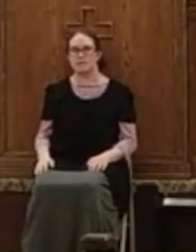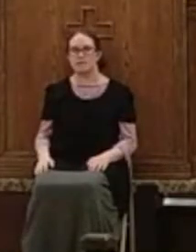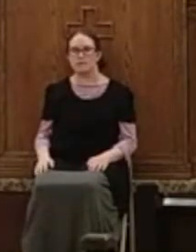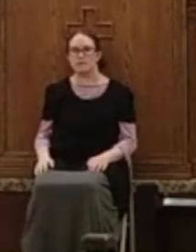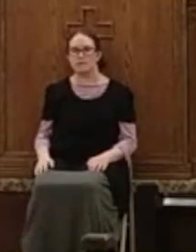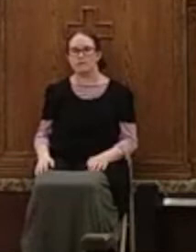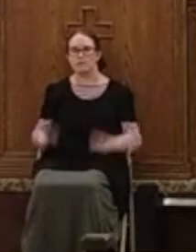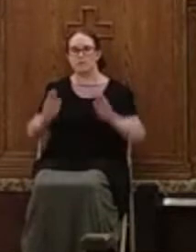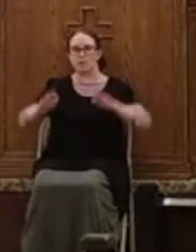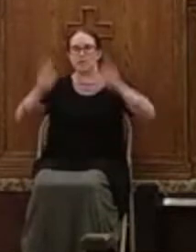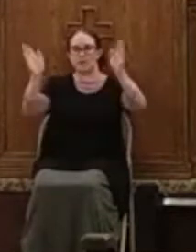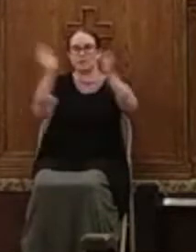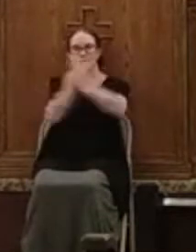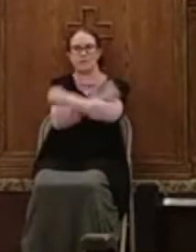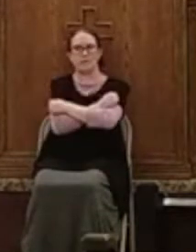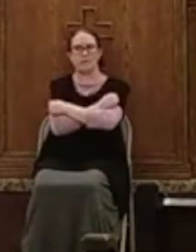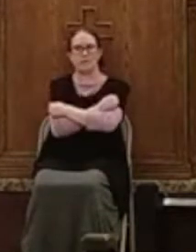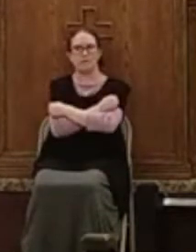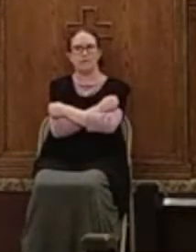Perfect love.